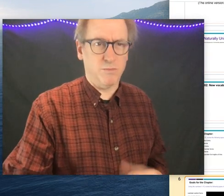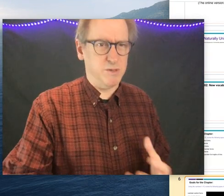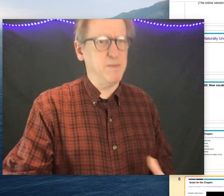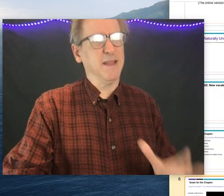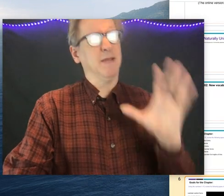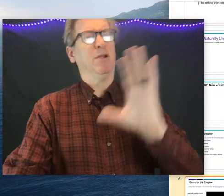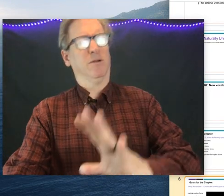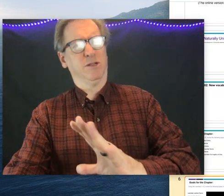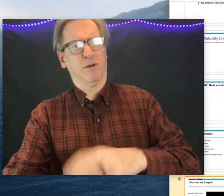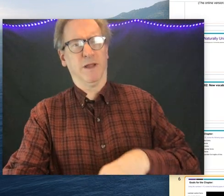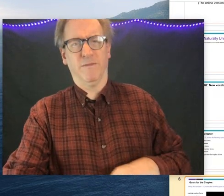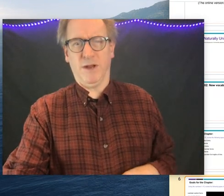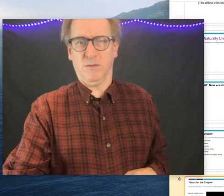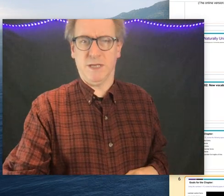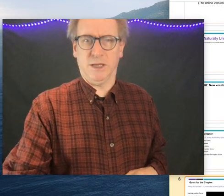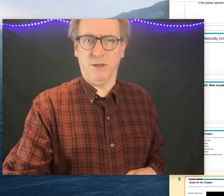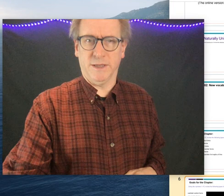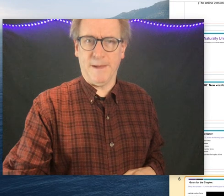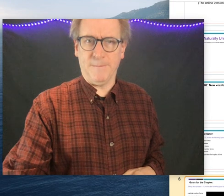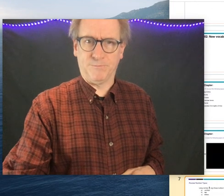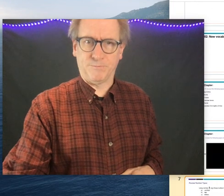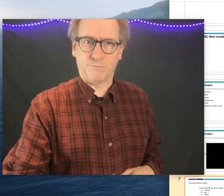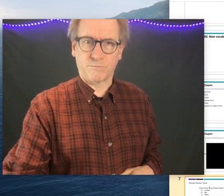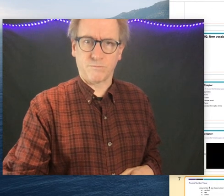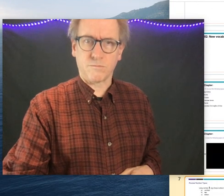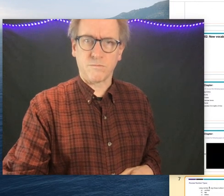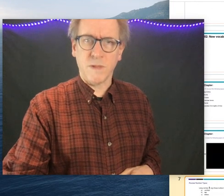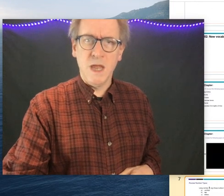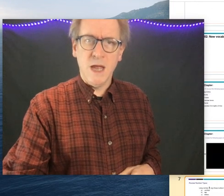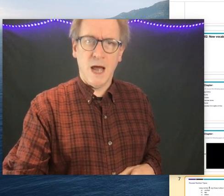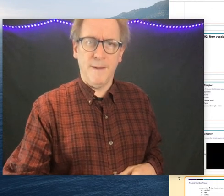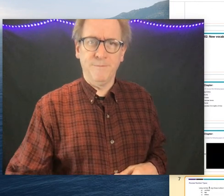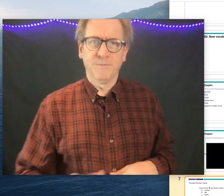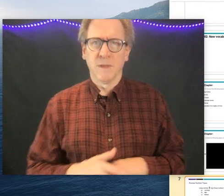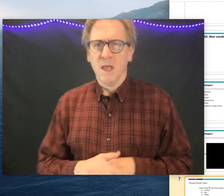to spend the time here. It's already on the video. Take a look at that.